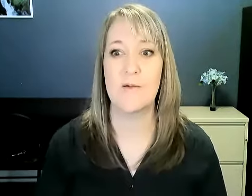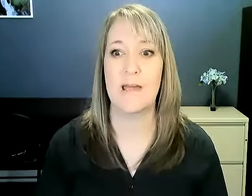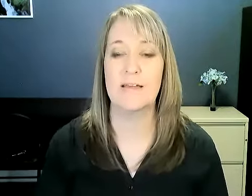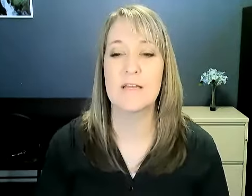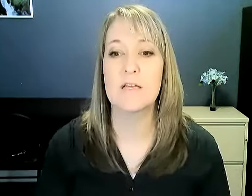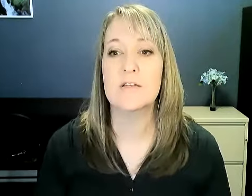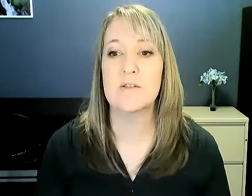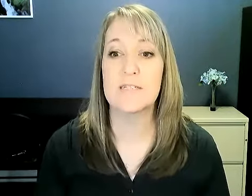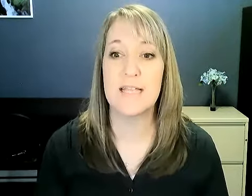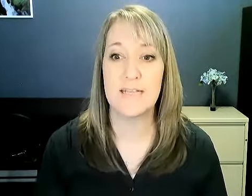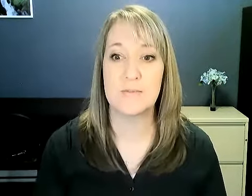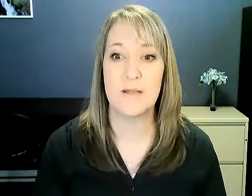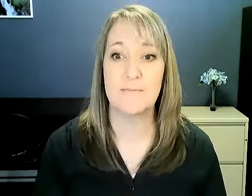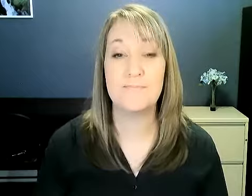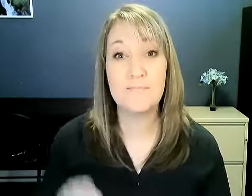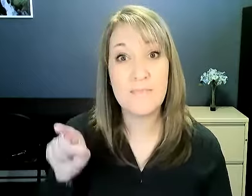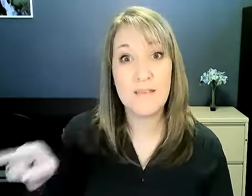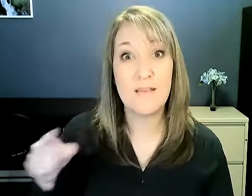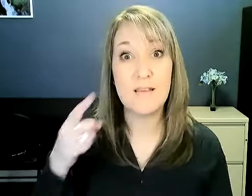Okay, so here's the next one.